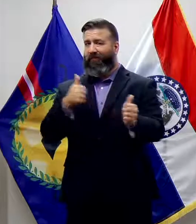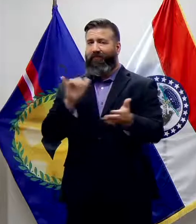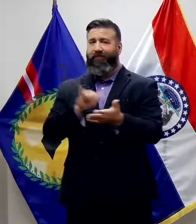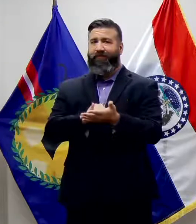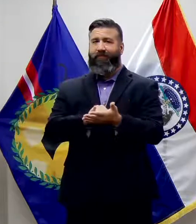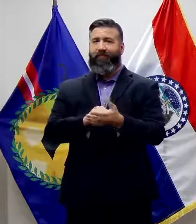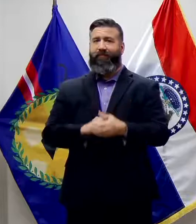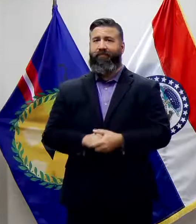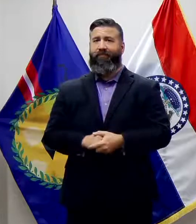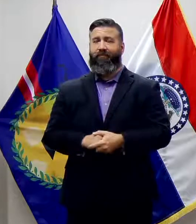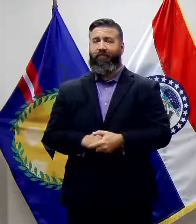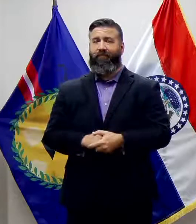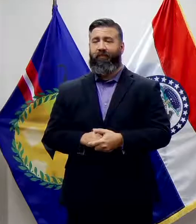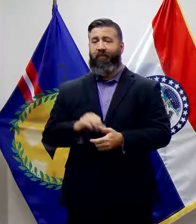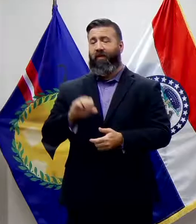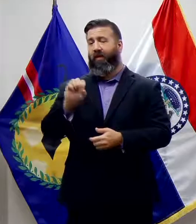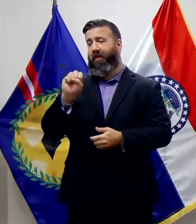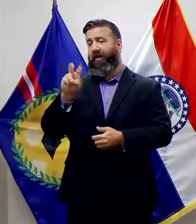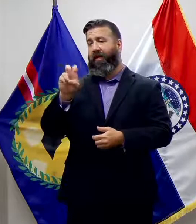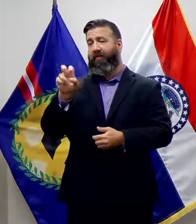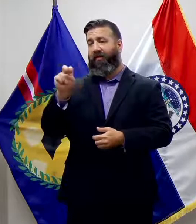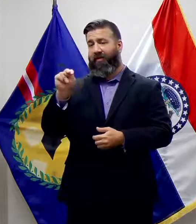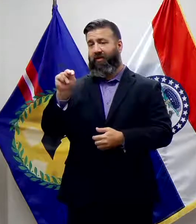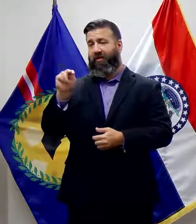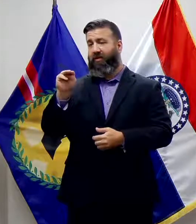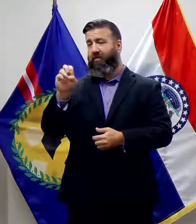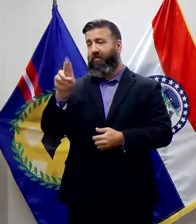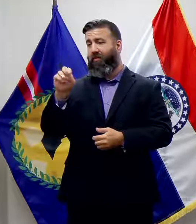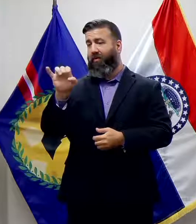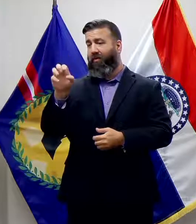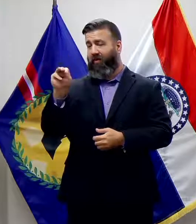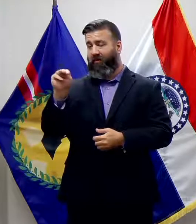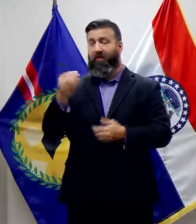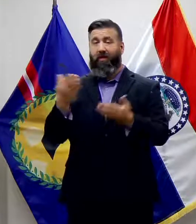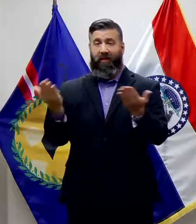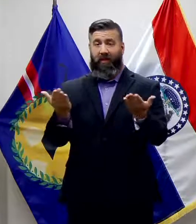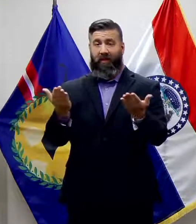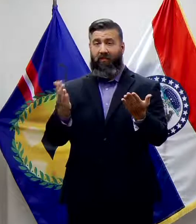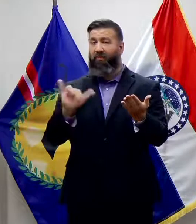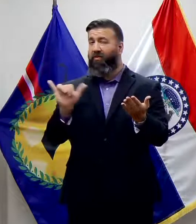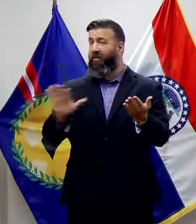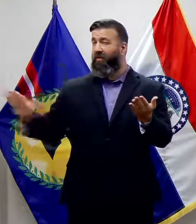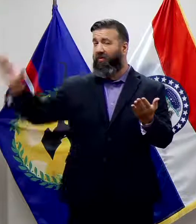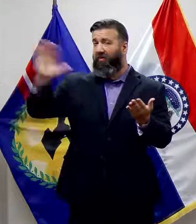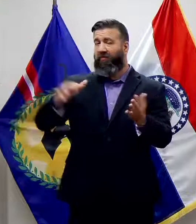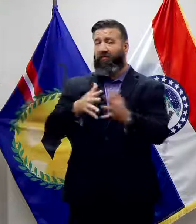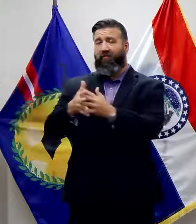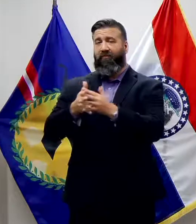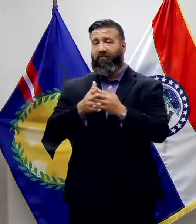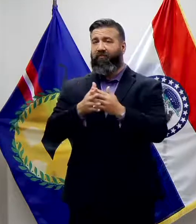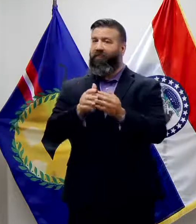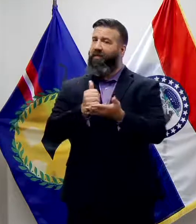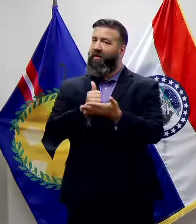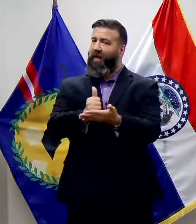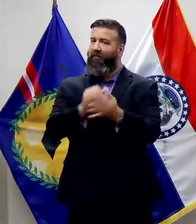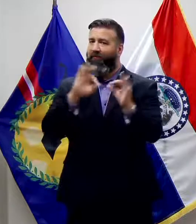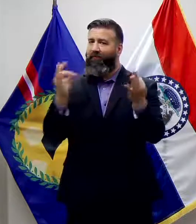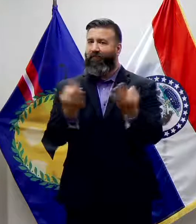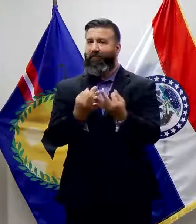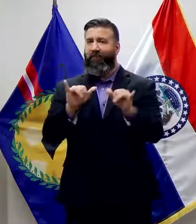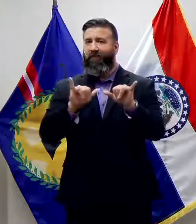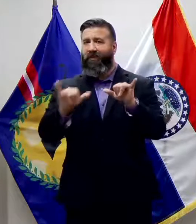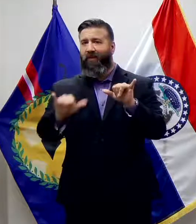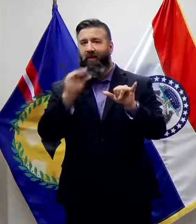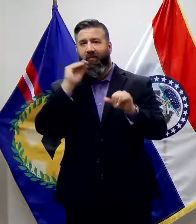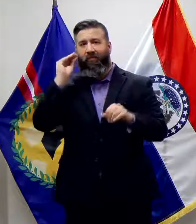virus. Eviction moratoriums here and throughout the country have helped families stay in their homes. Earlier this month,